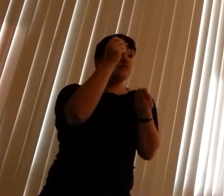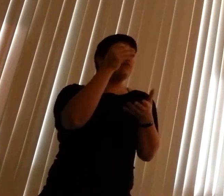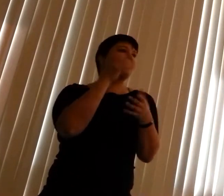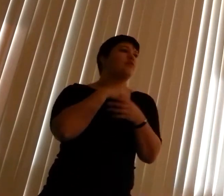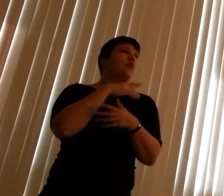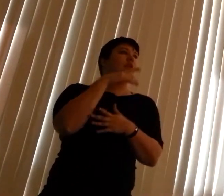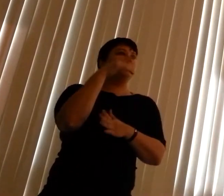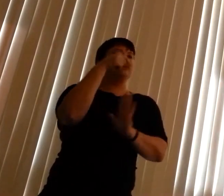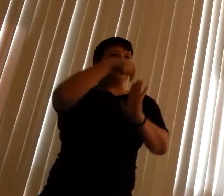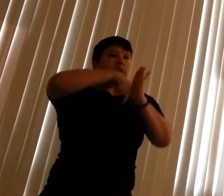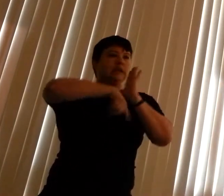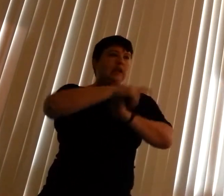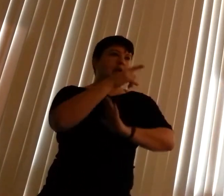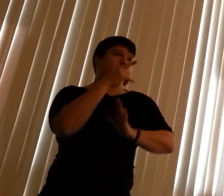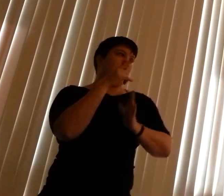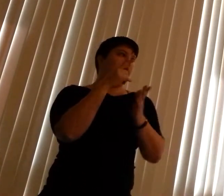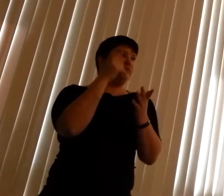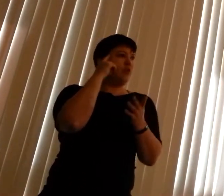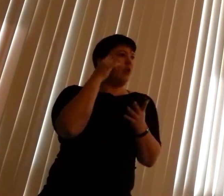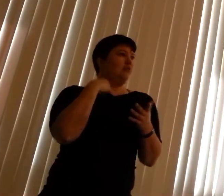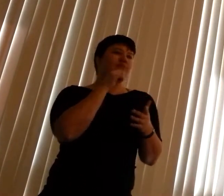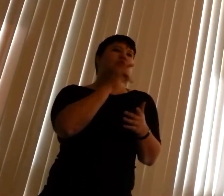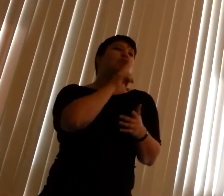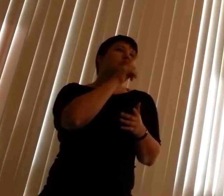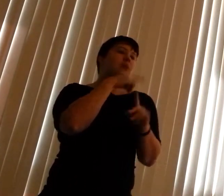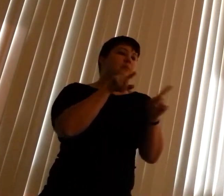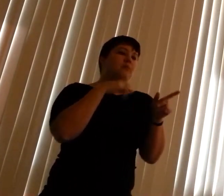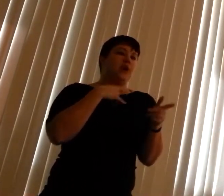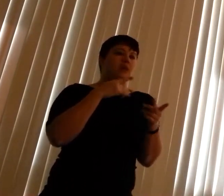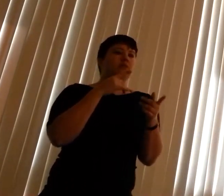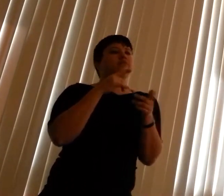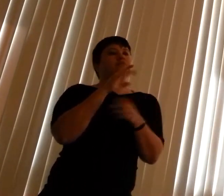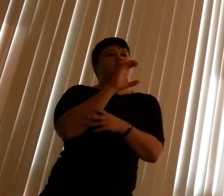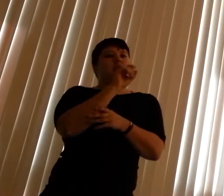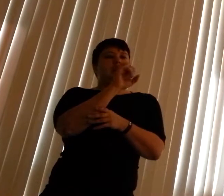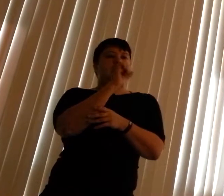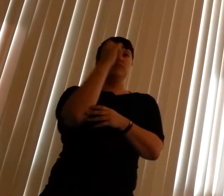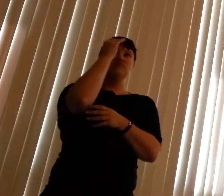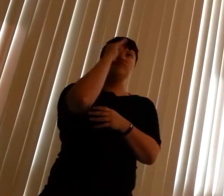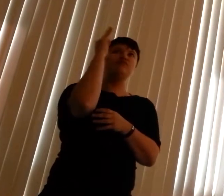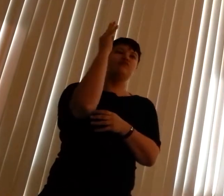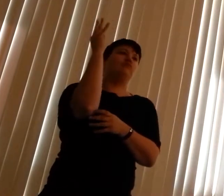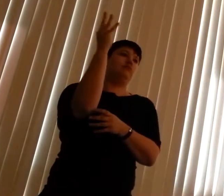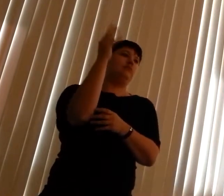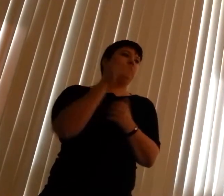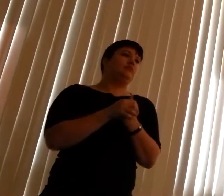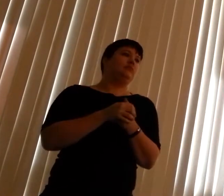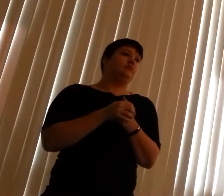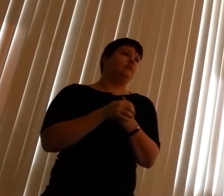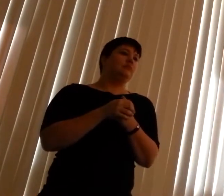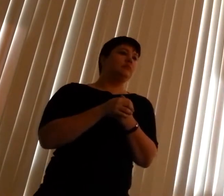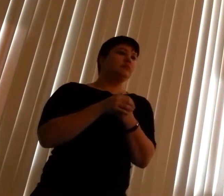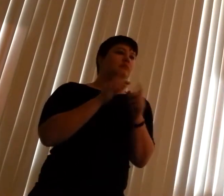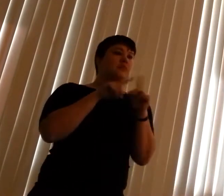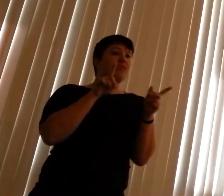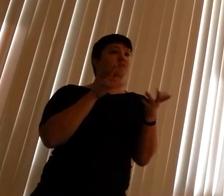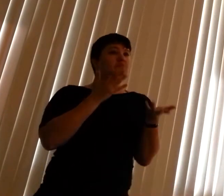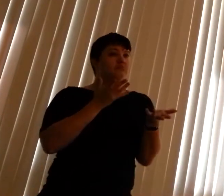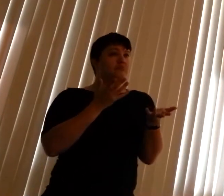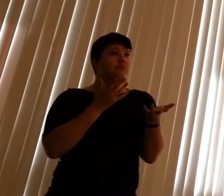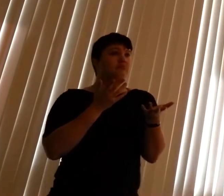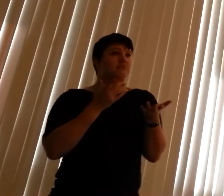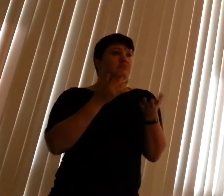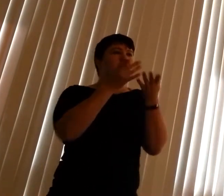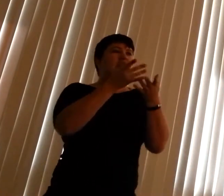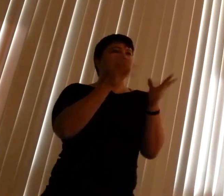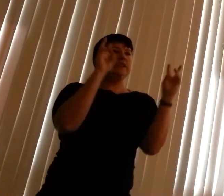absent, and so forth. Yes, that's true. The cases are idealized, but I think that the